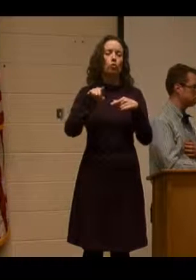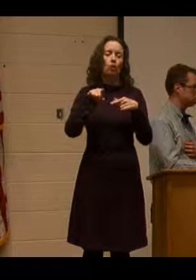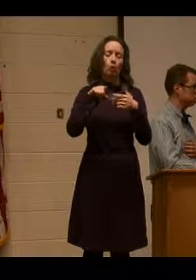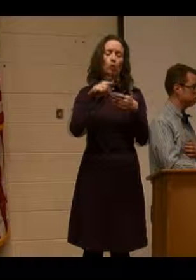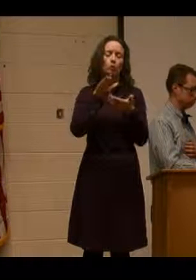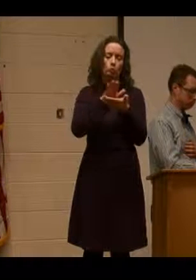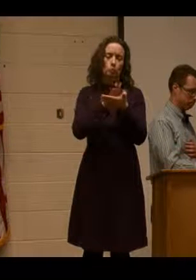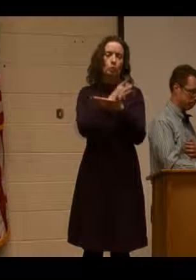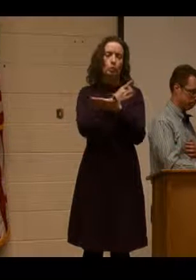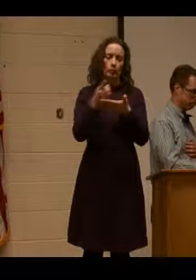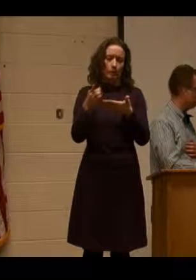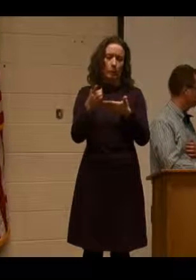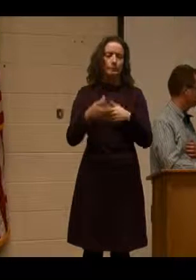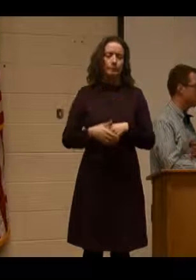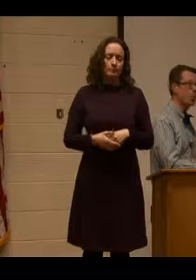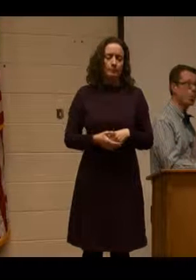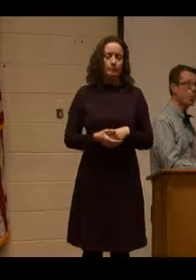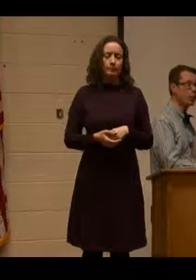Any questions